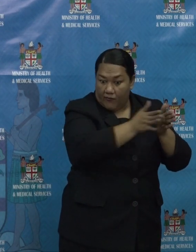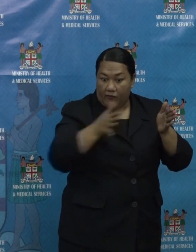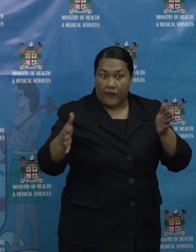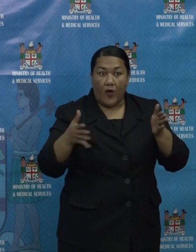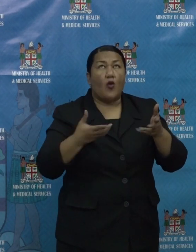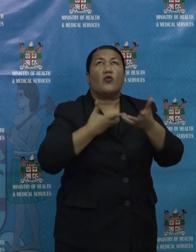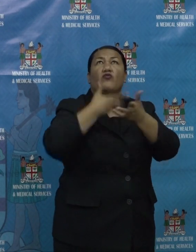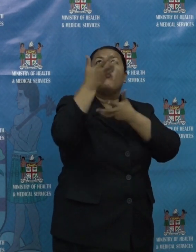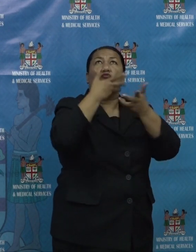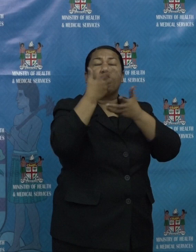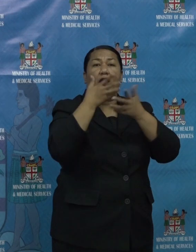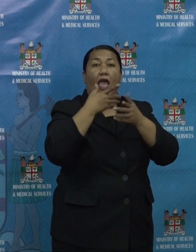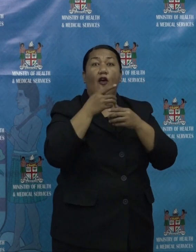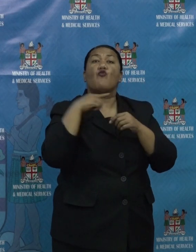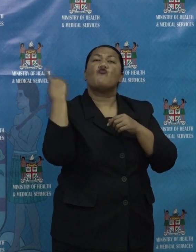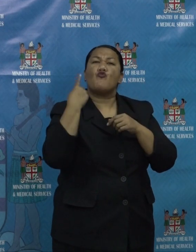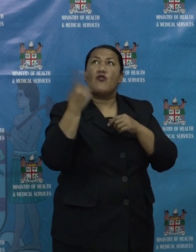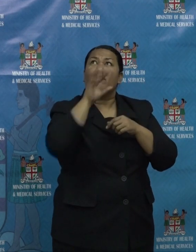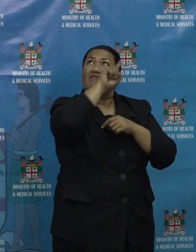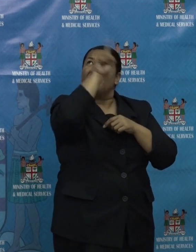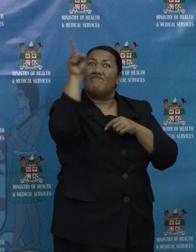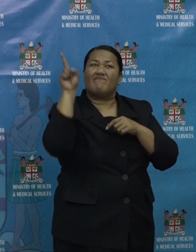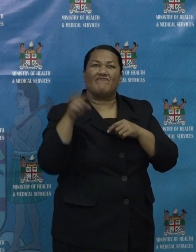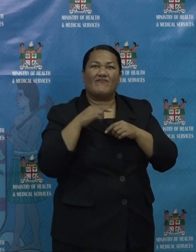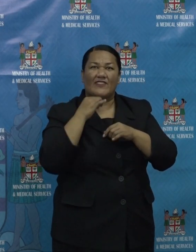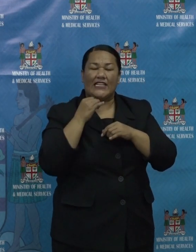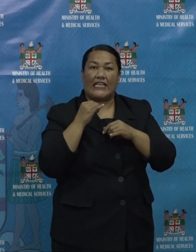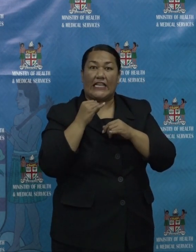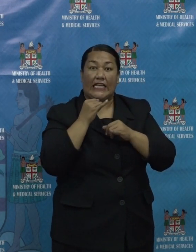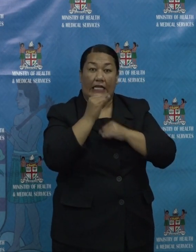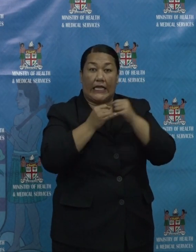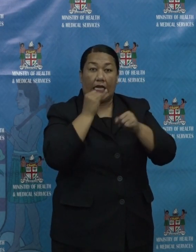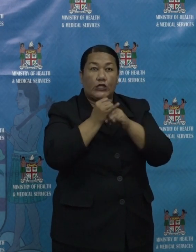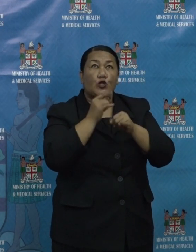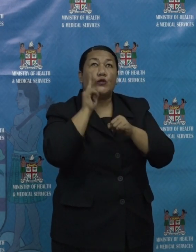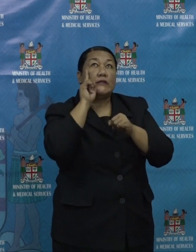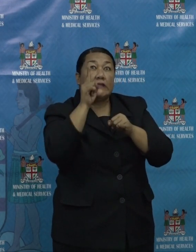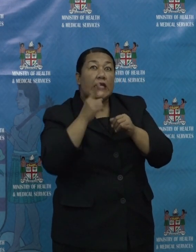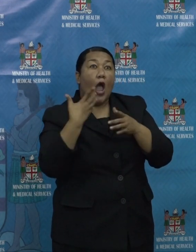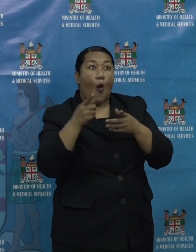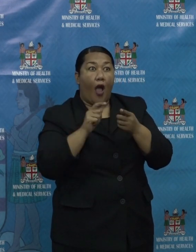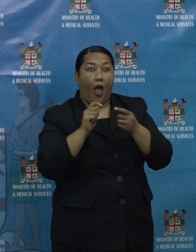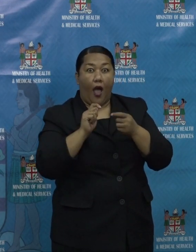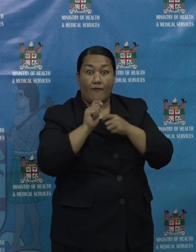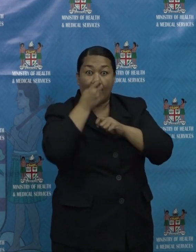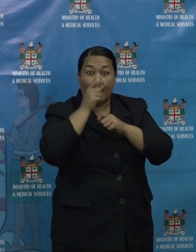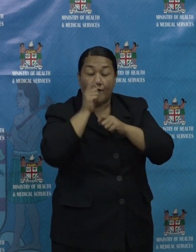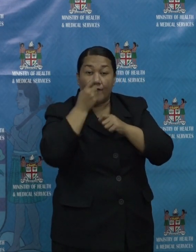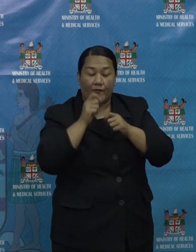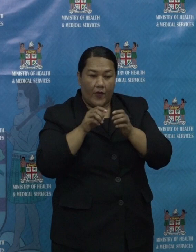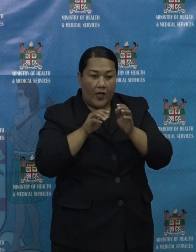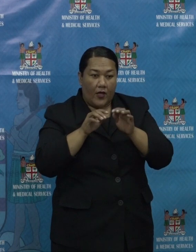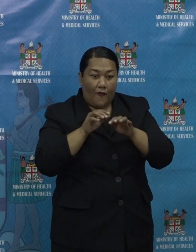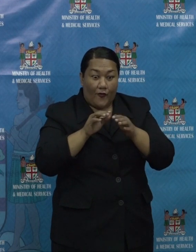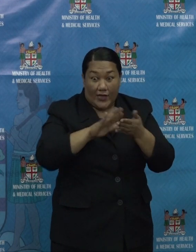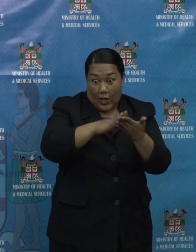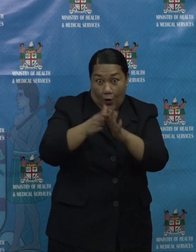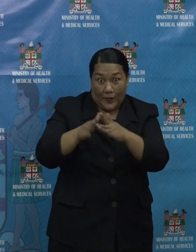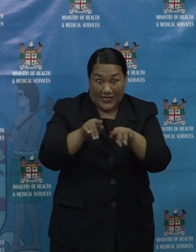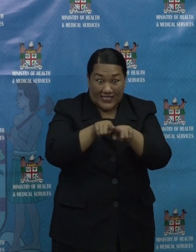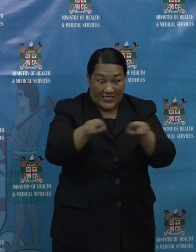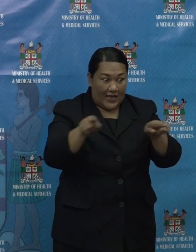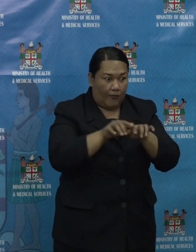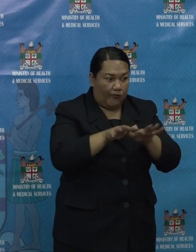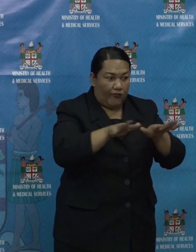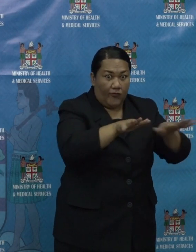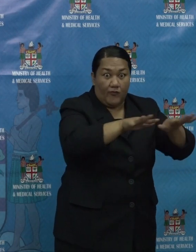experts to see what level we needed to escalate our COVID-19 testing to in the event of community transmission.